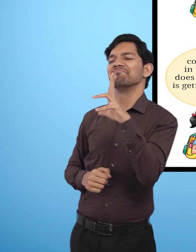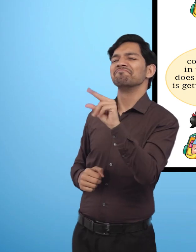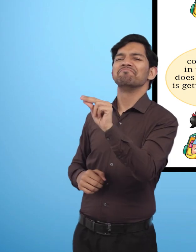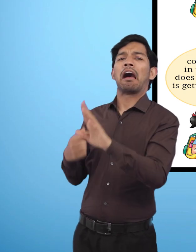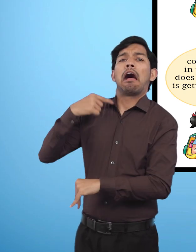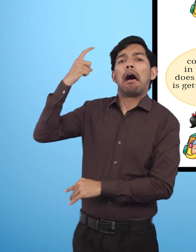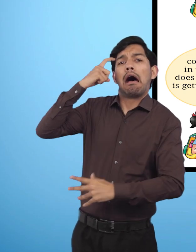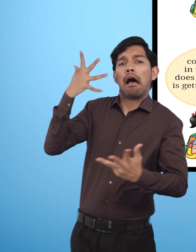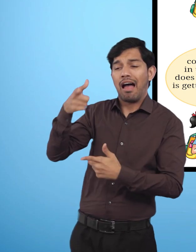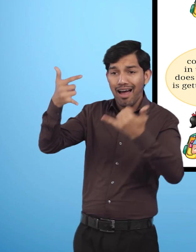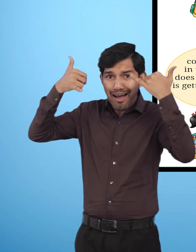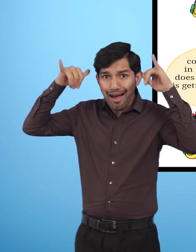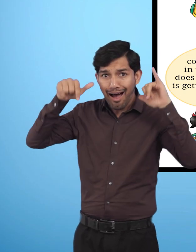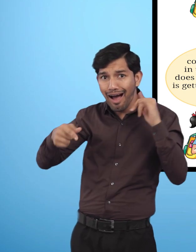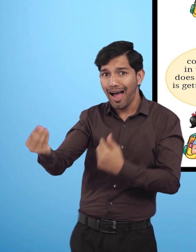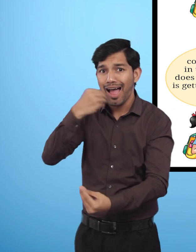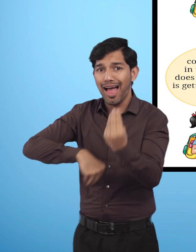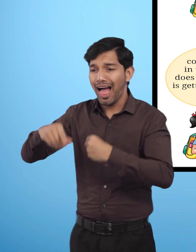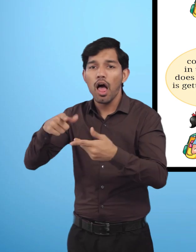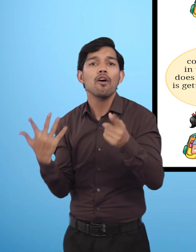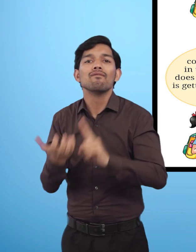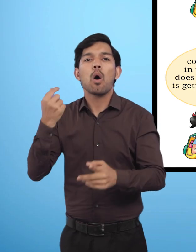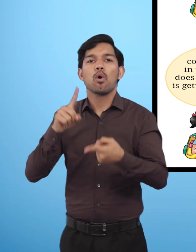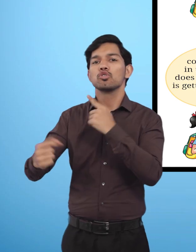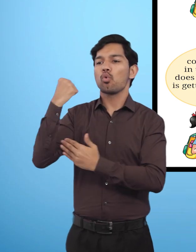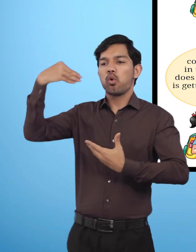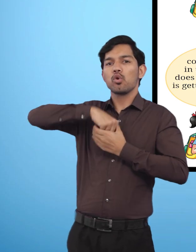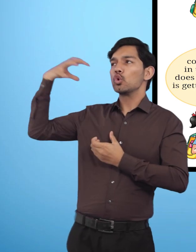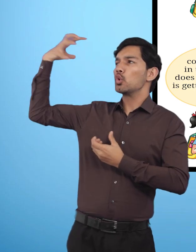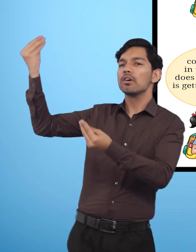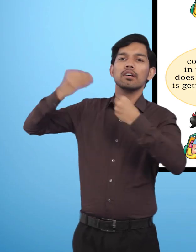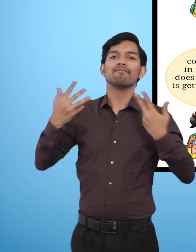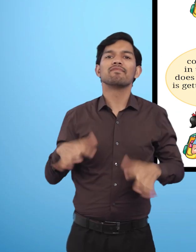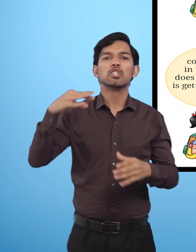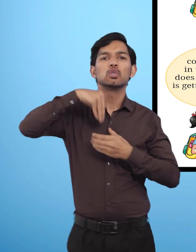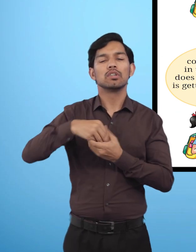"No, I think this cow is getting energy from the sun," says Surya.